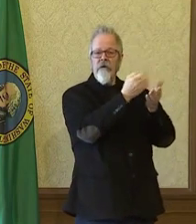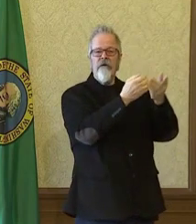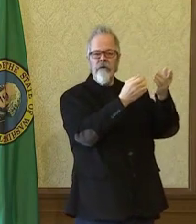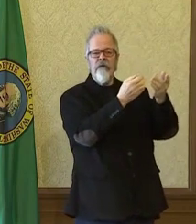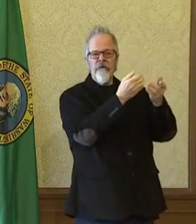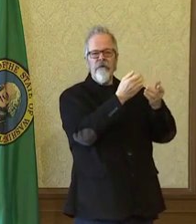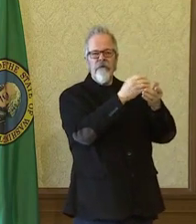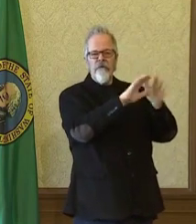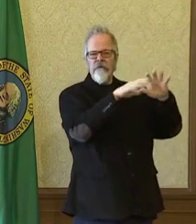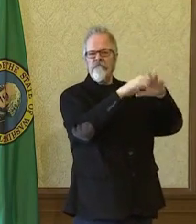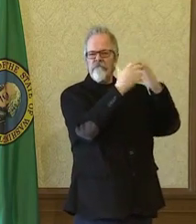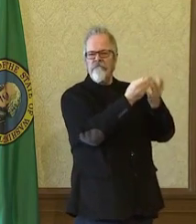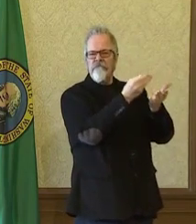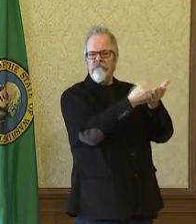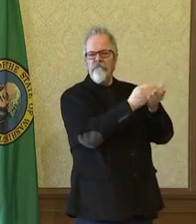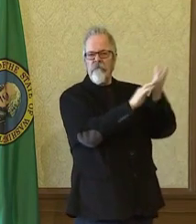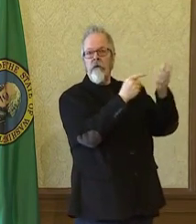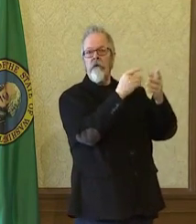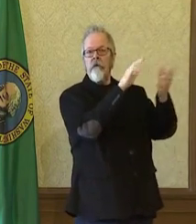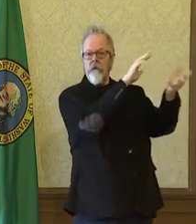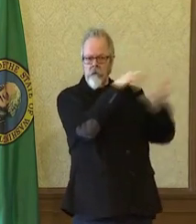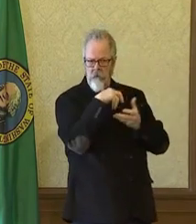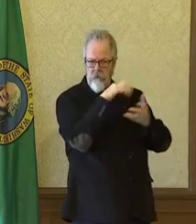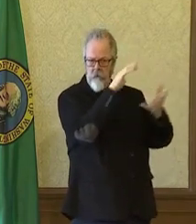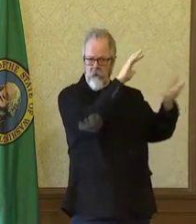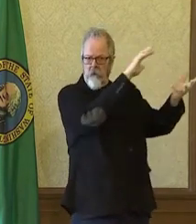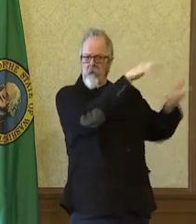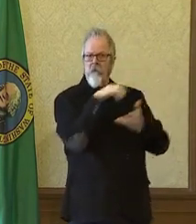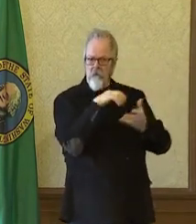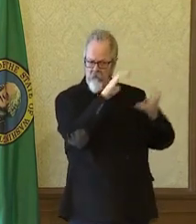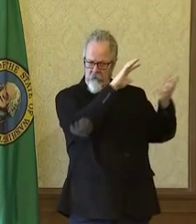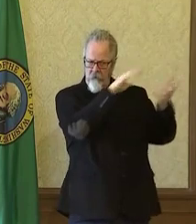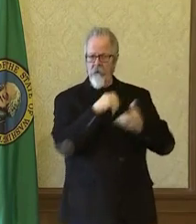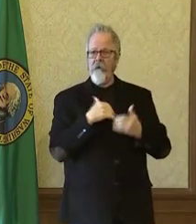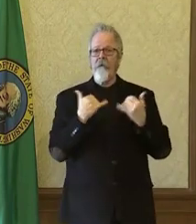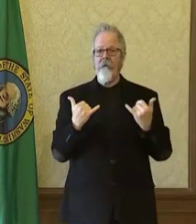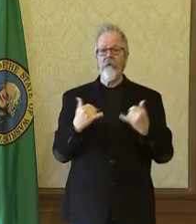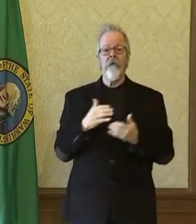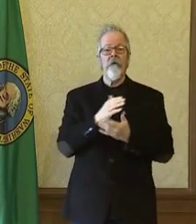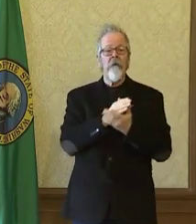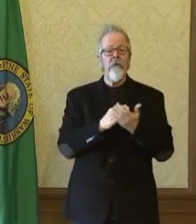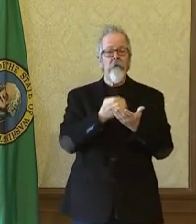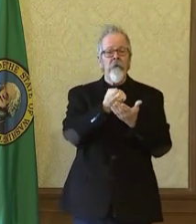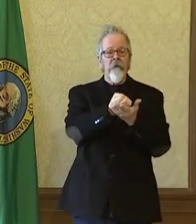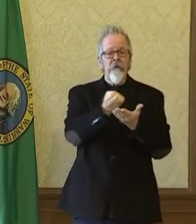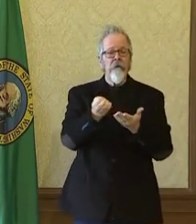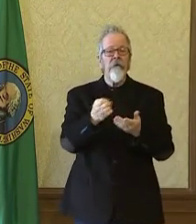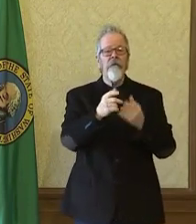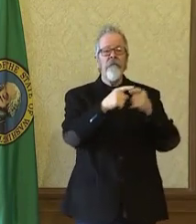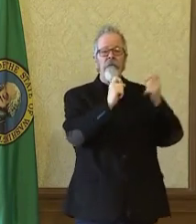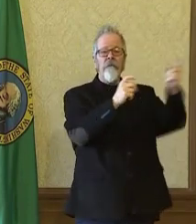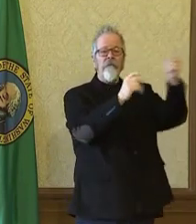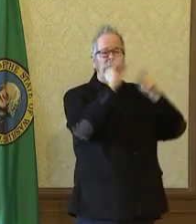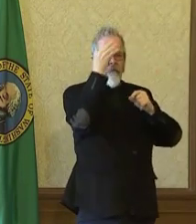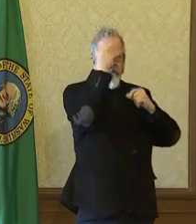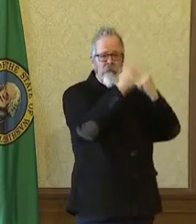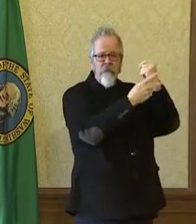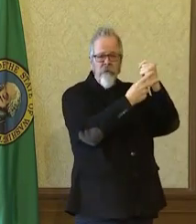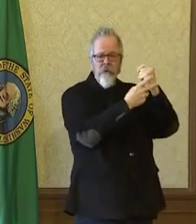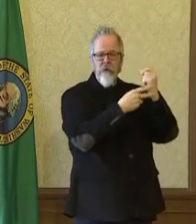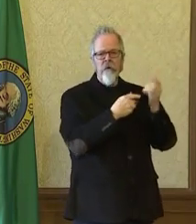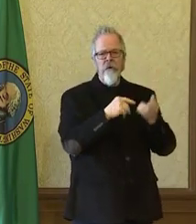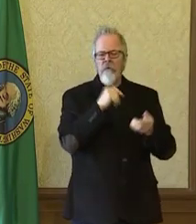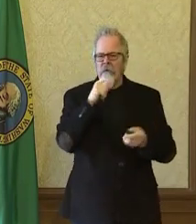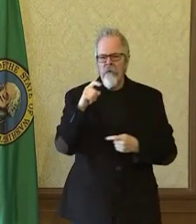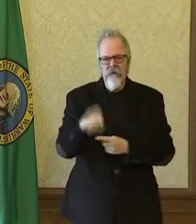stockpile. And we hope the other states that are being so hard hit can do well by them. We